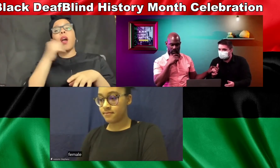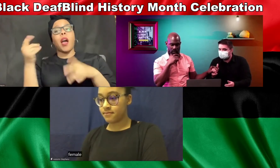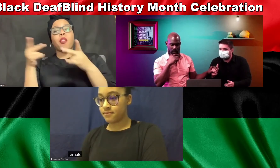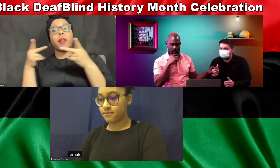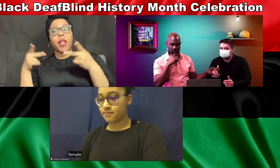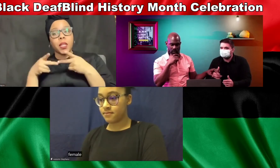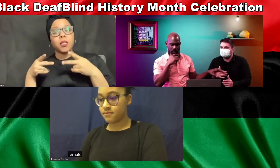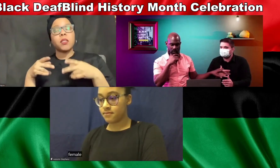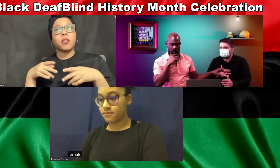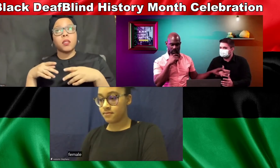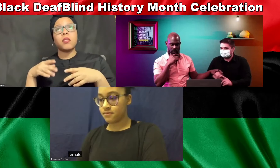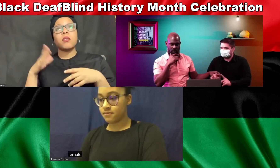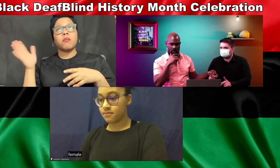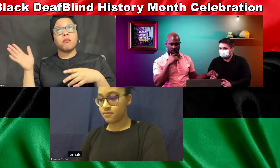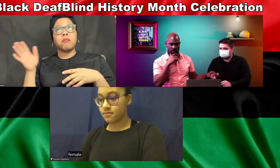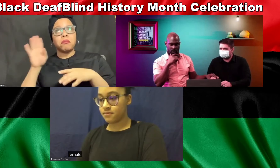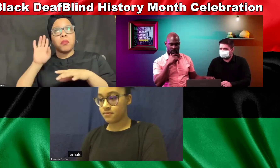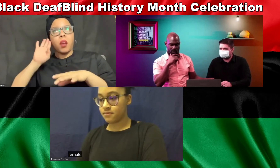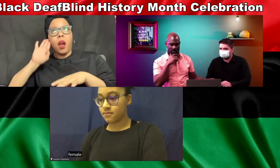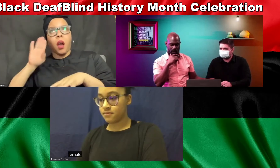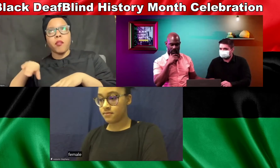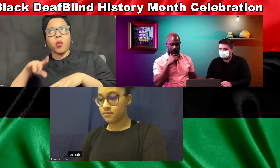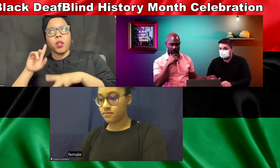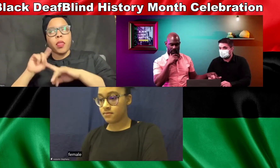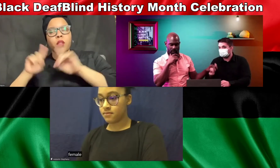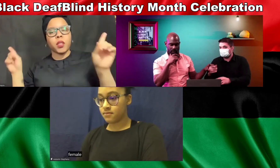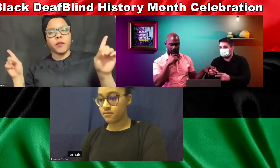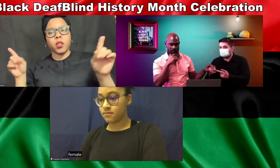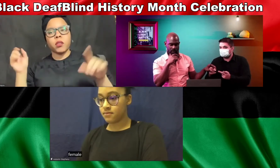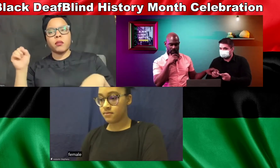And I don't feel like I'm treated differently there.